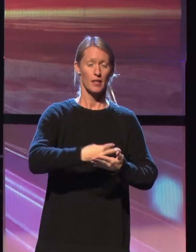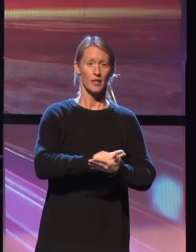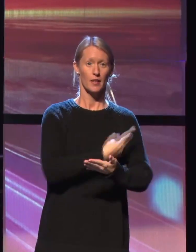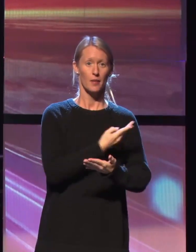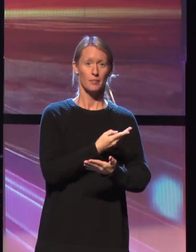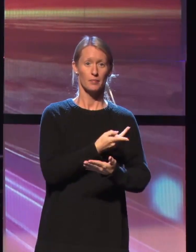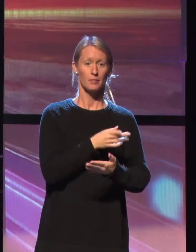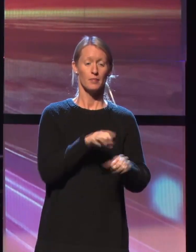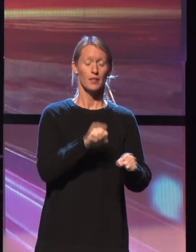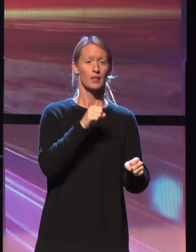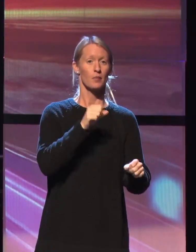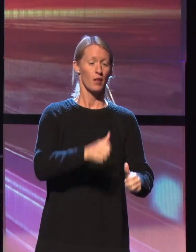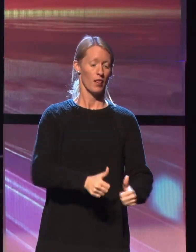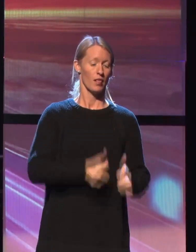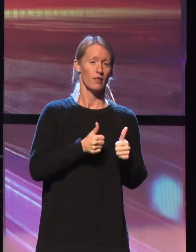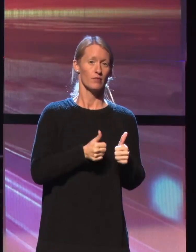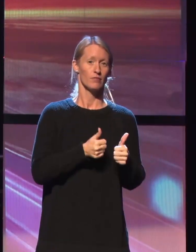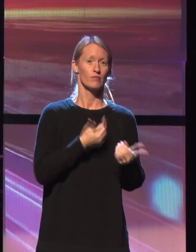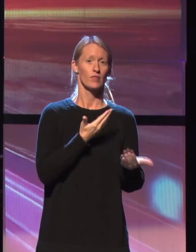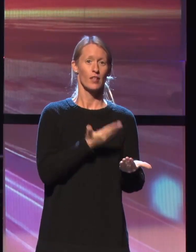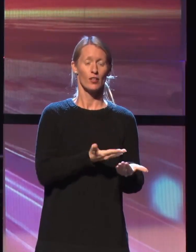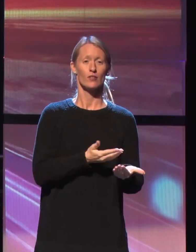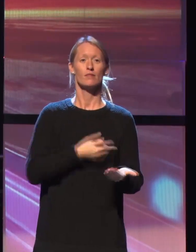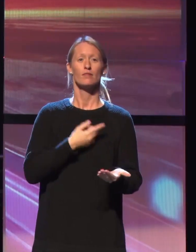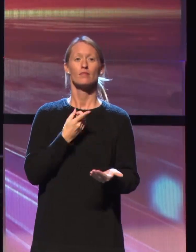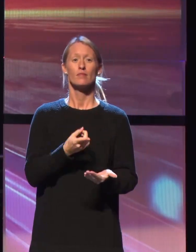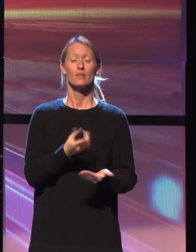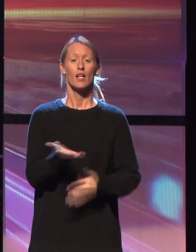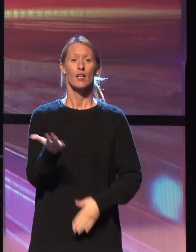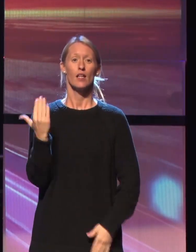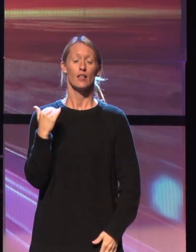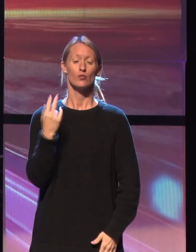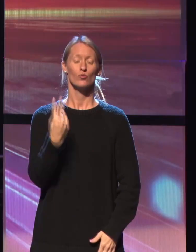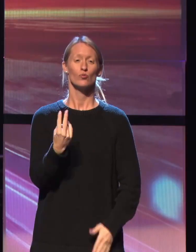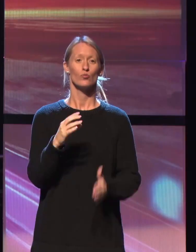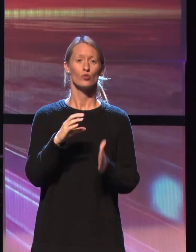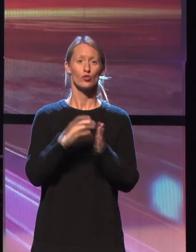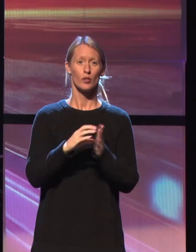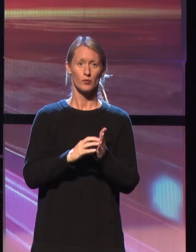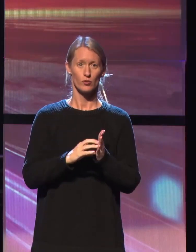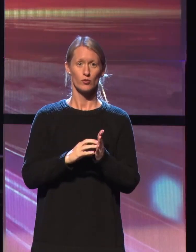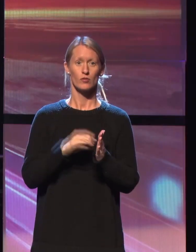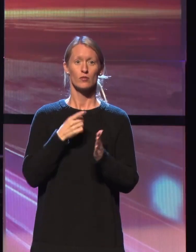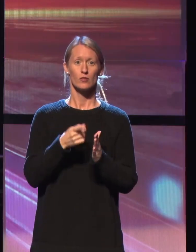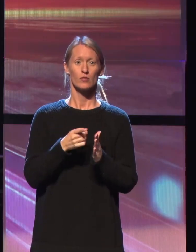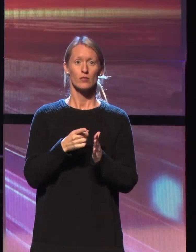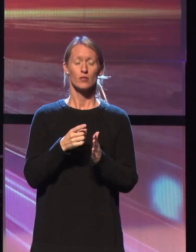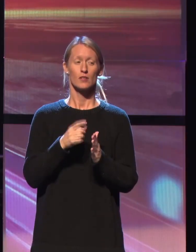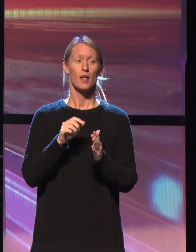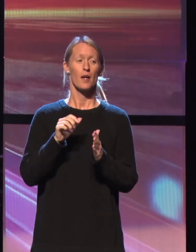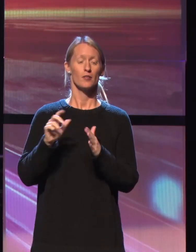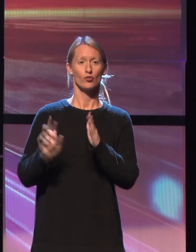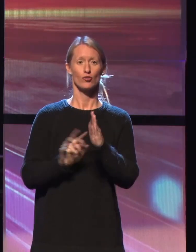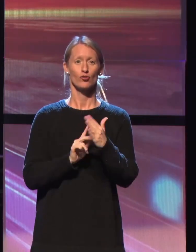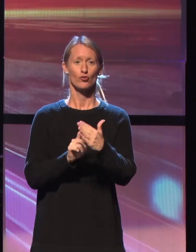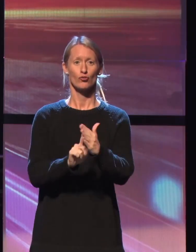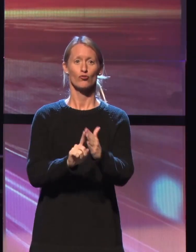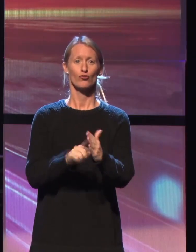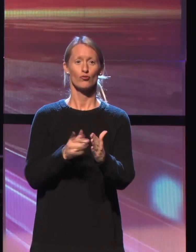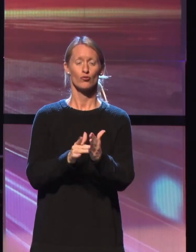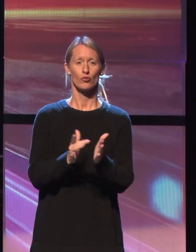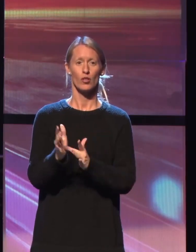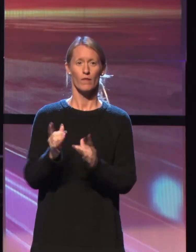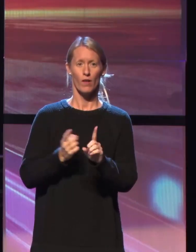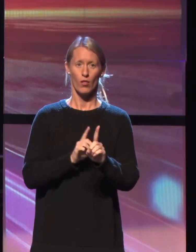this image from the last 2 chapters in the apocalypse, the Revelation of John. Now, we can take this image of the